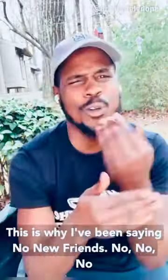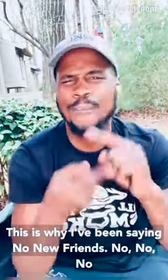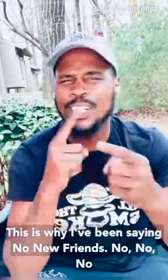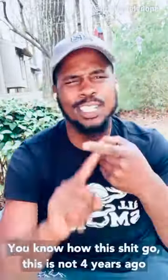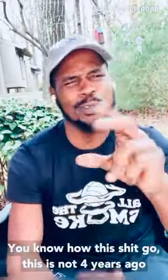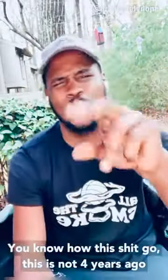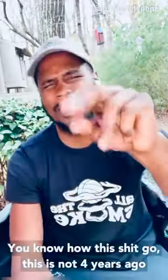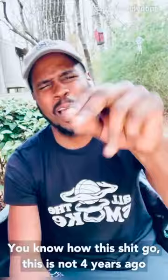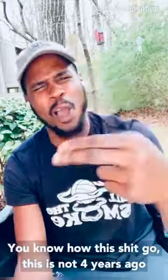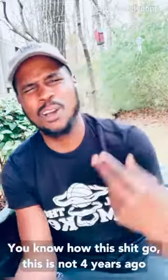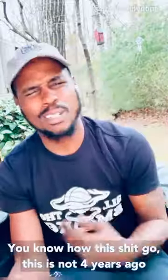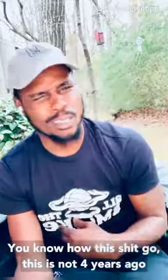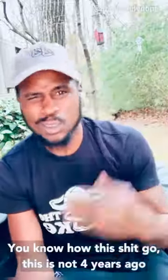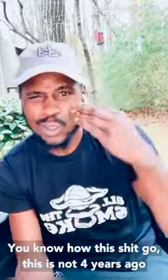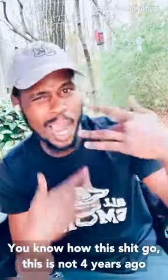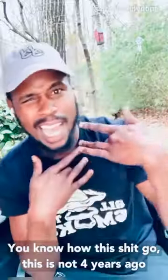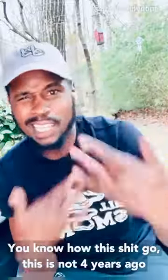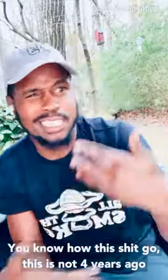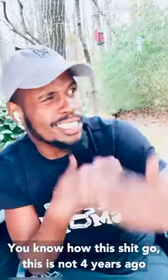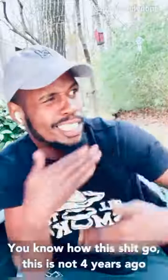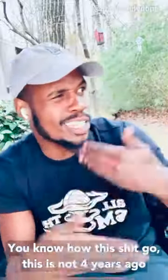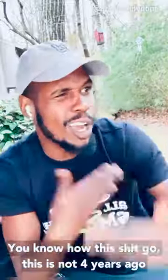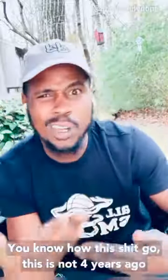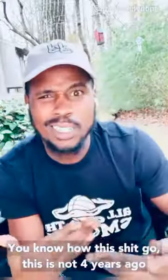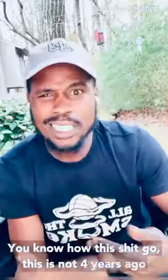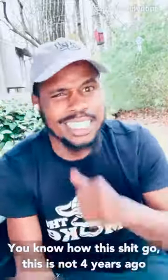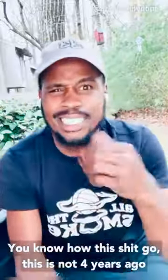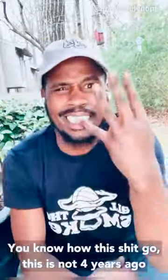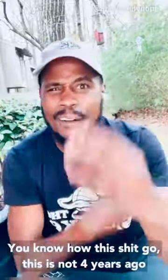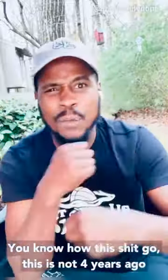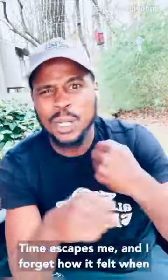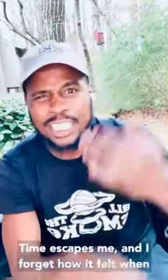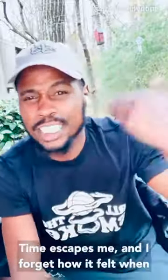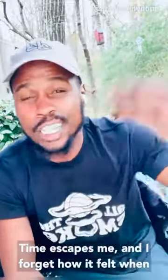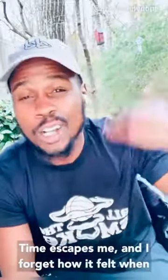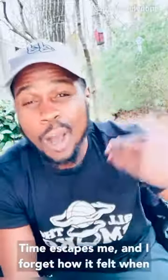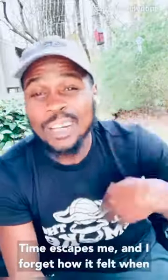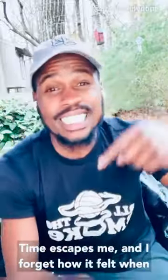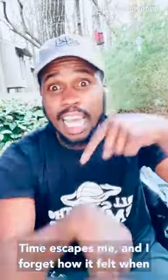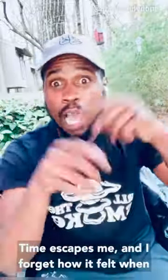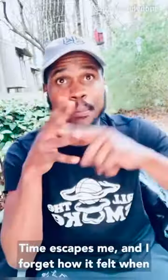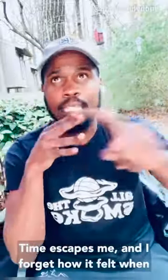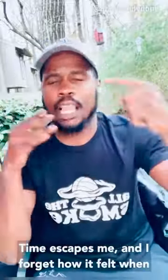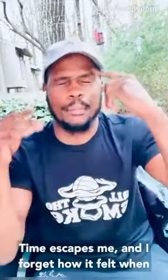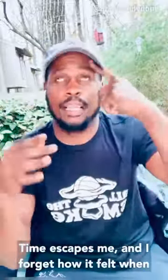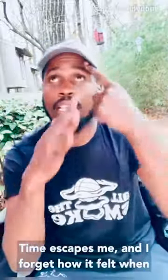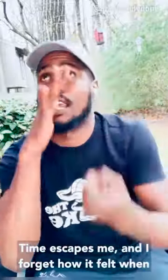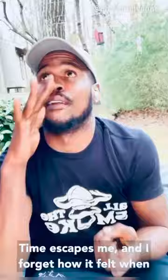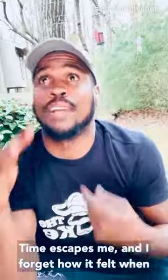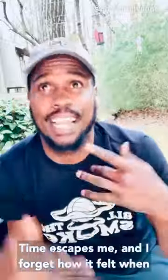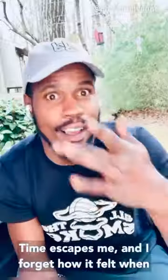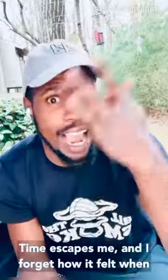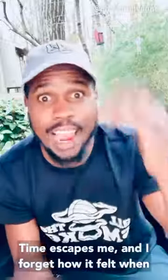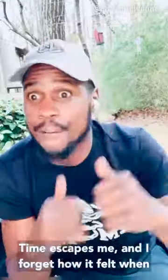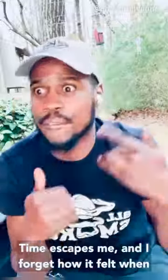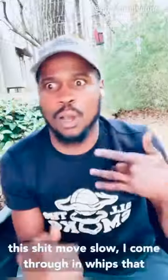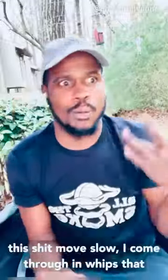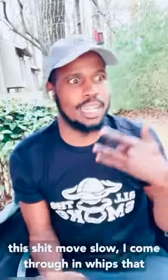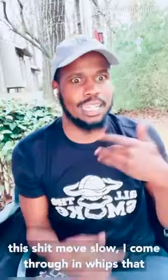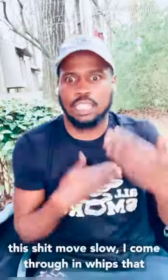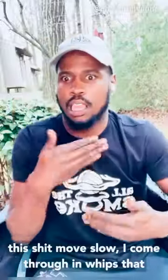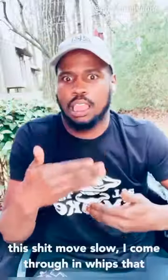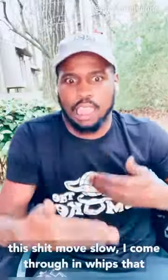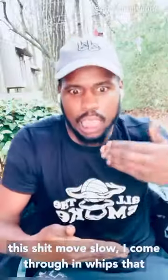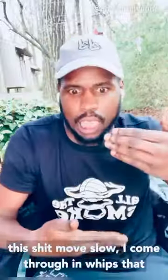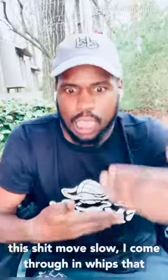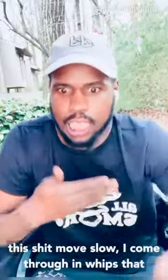friends, no. You know how this shit go. This is not 4 years ago. Time escapes me now. Forget how it felt when this shit